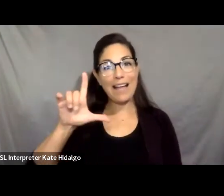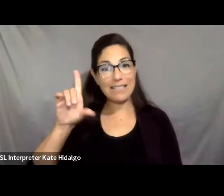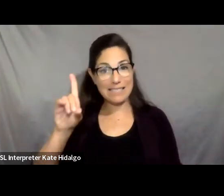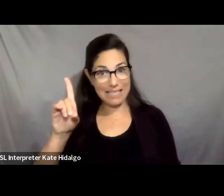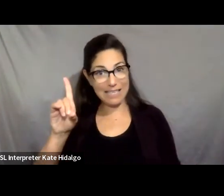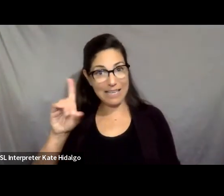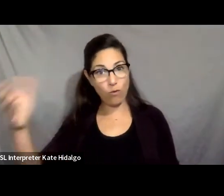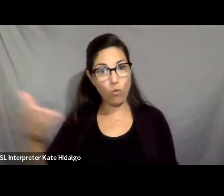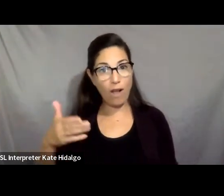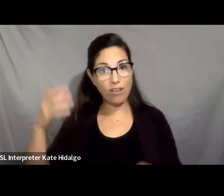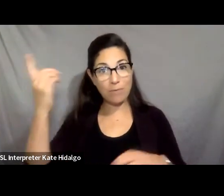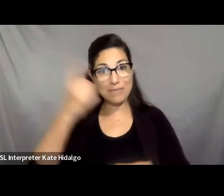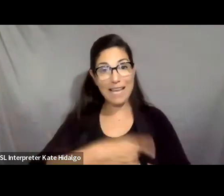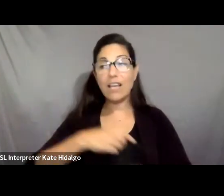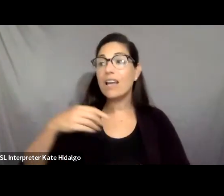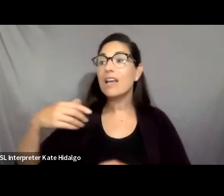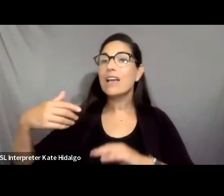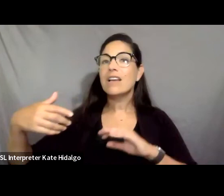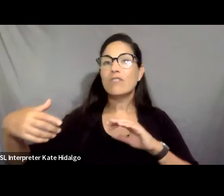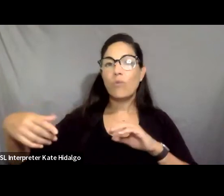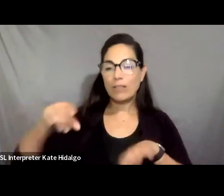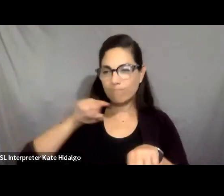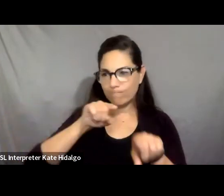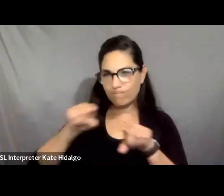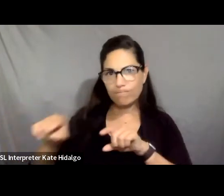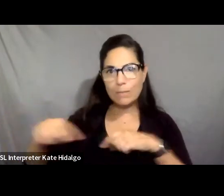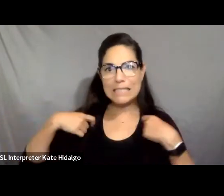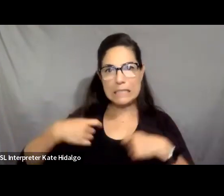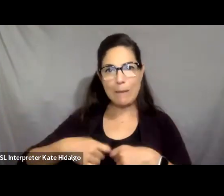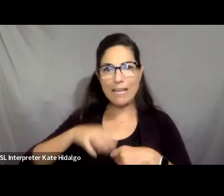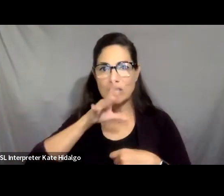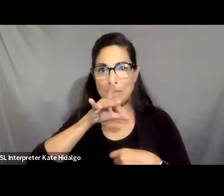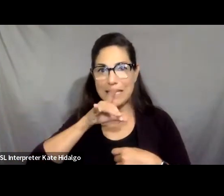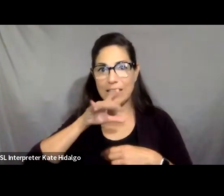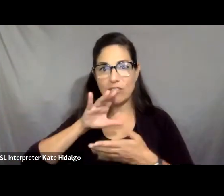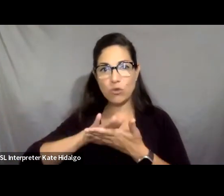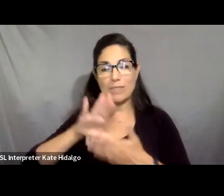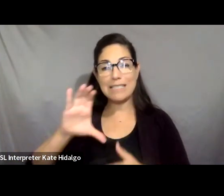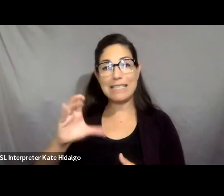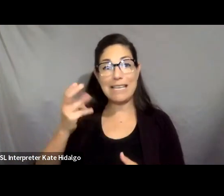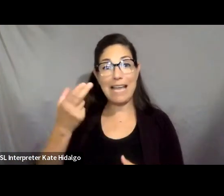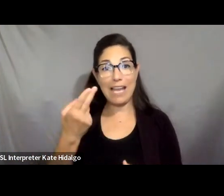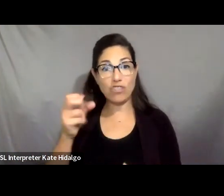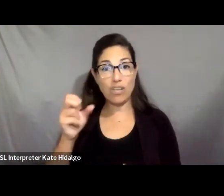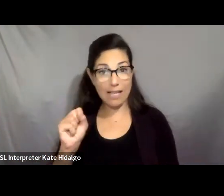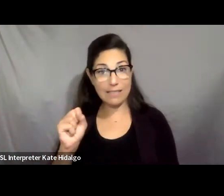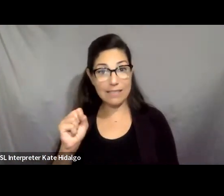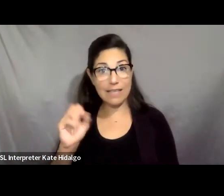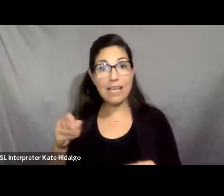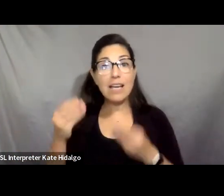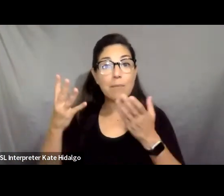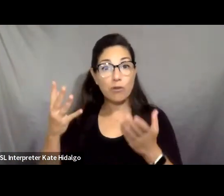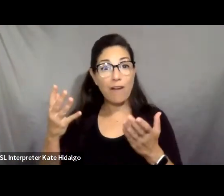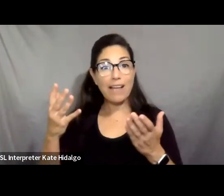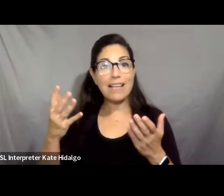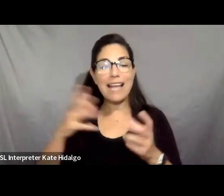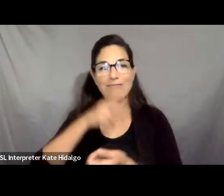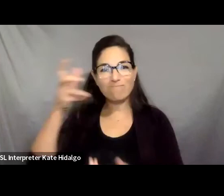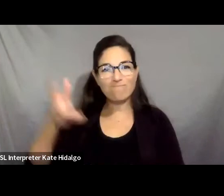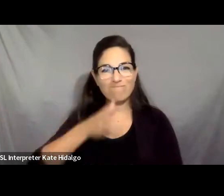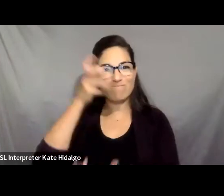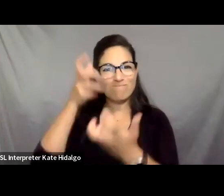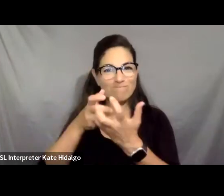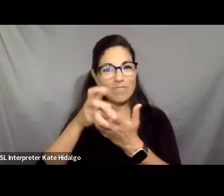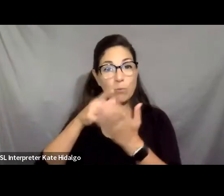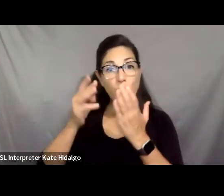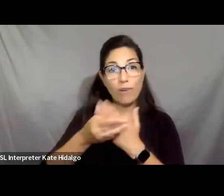where we identified our new Spanish-speaking families to CHS, and we provided a tailored program for